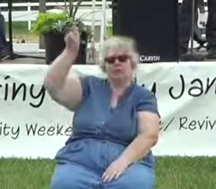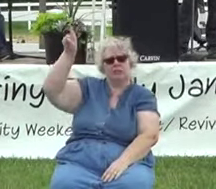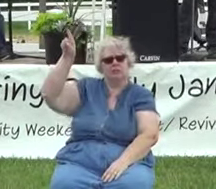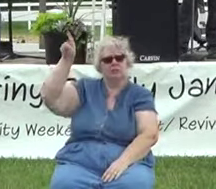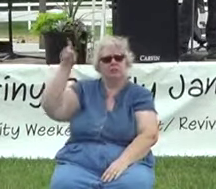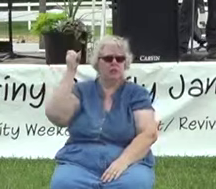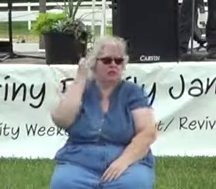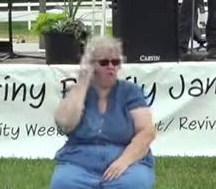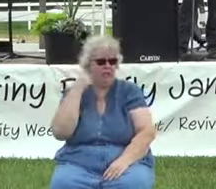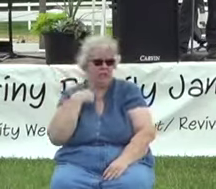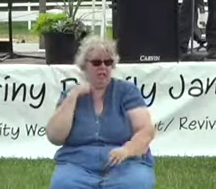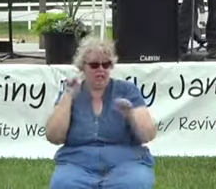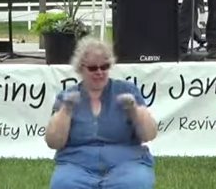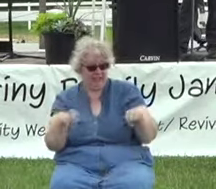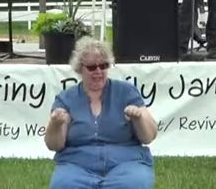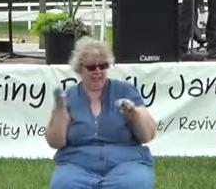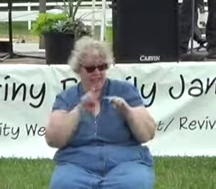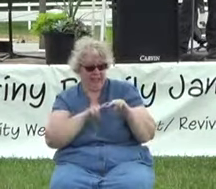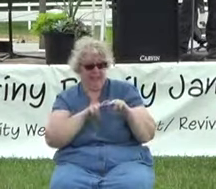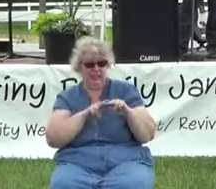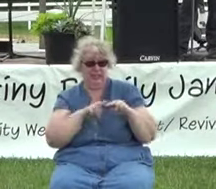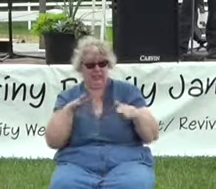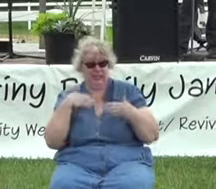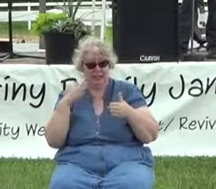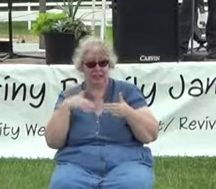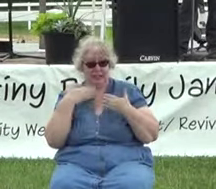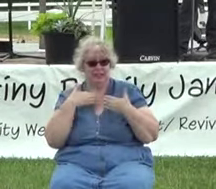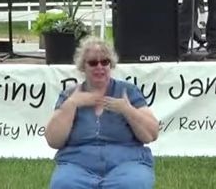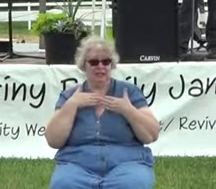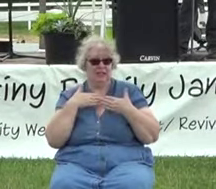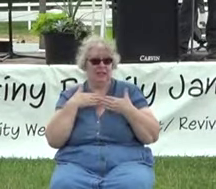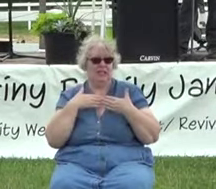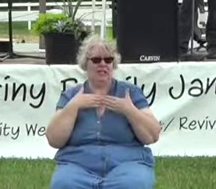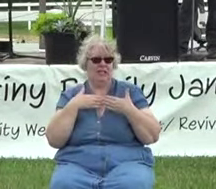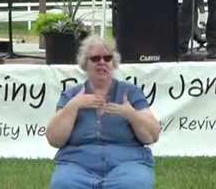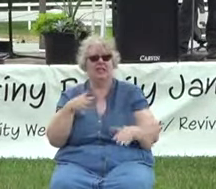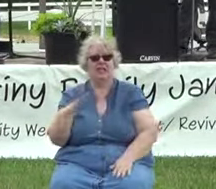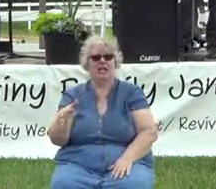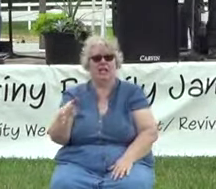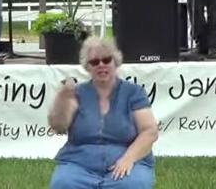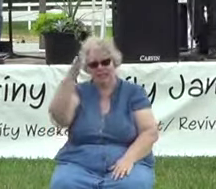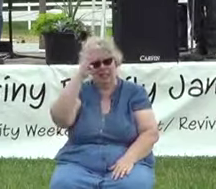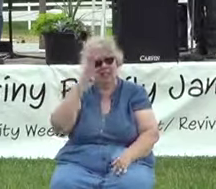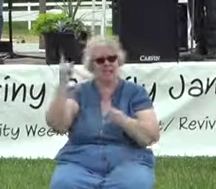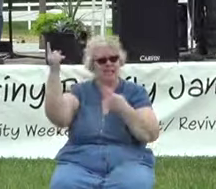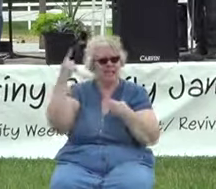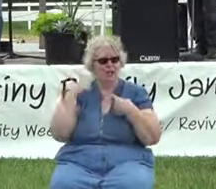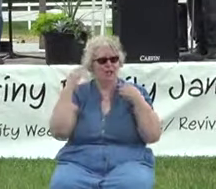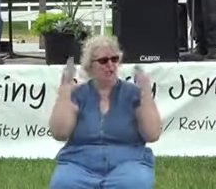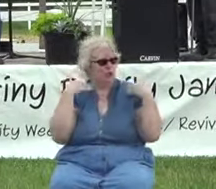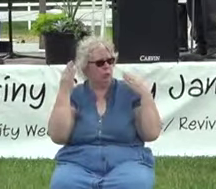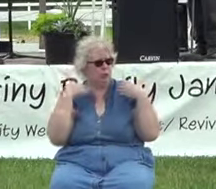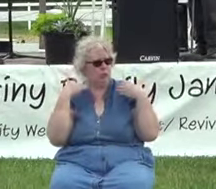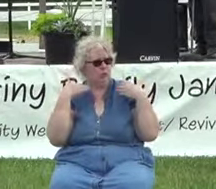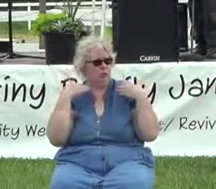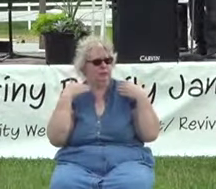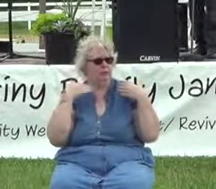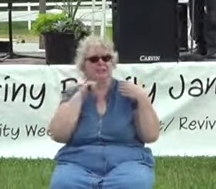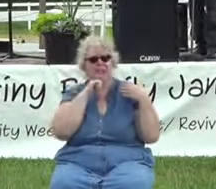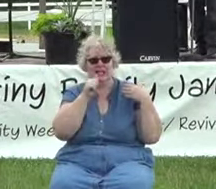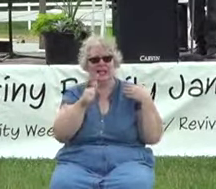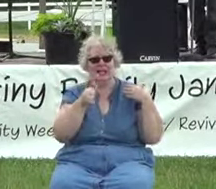If I can add, aren't you glad that God came in the cool of the morning instead of the heat of the moment? That's right. Some of us, we get caught in the heat of the